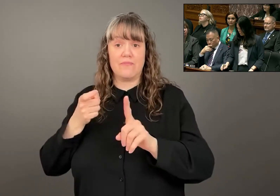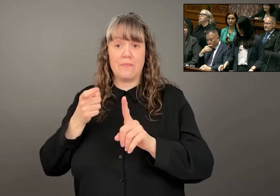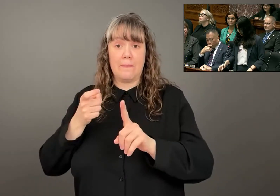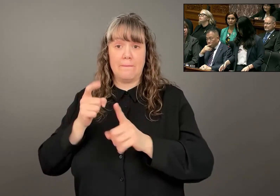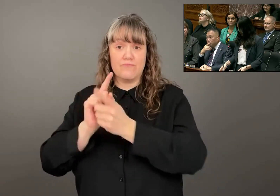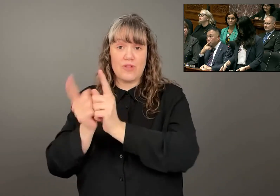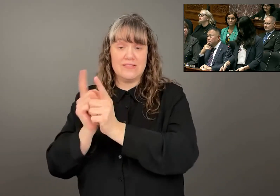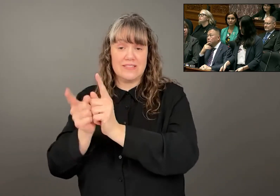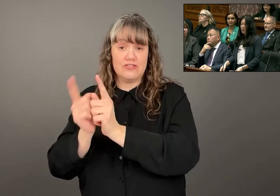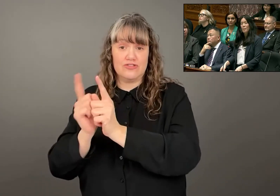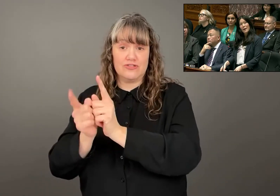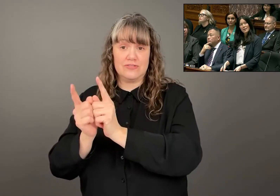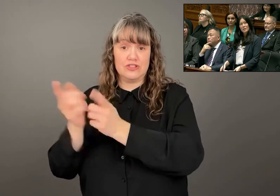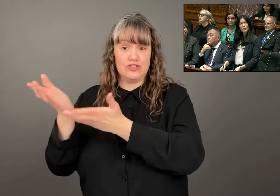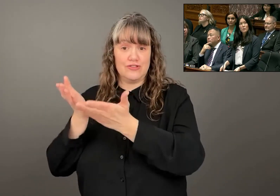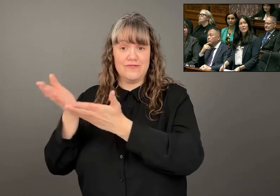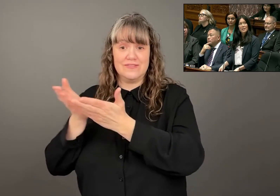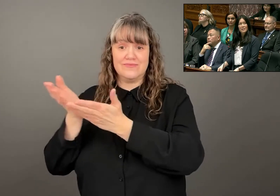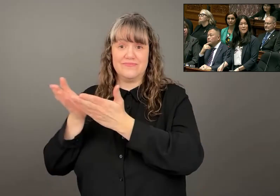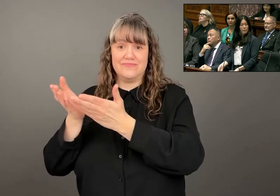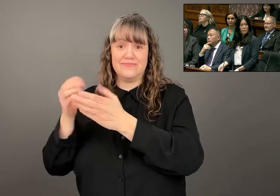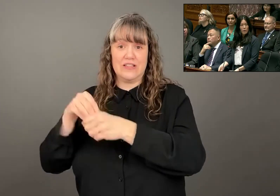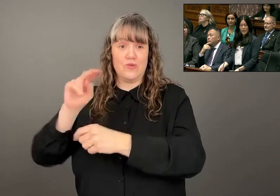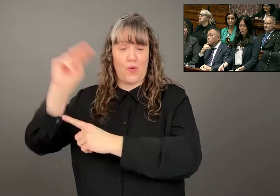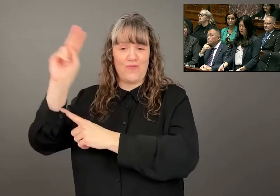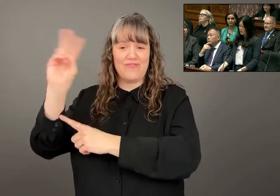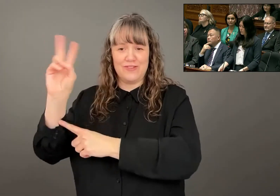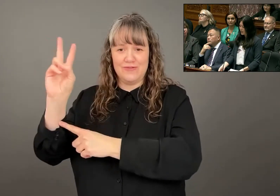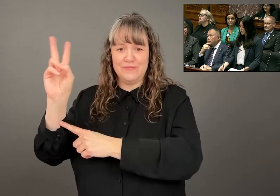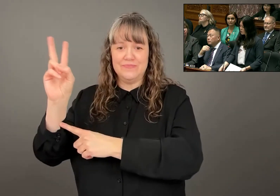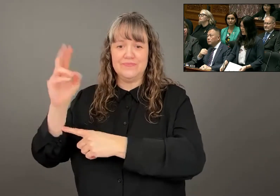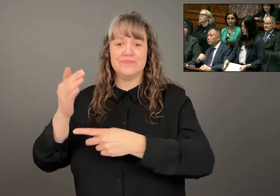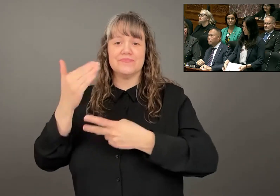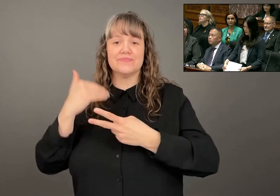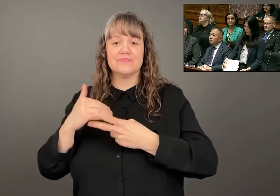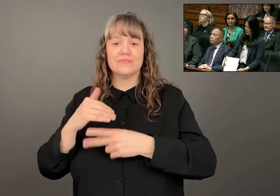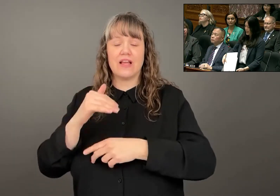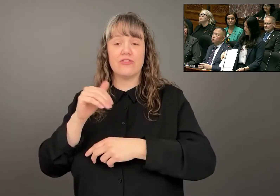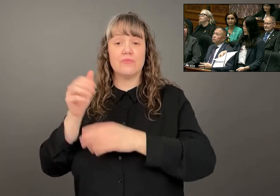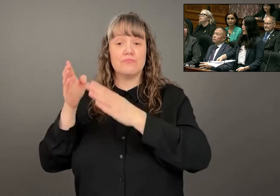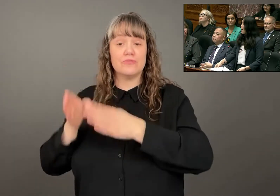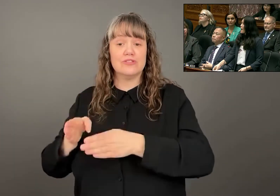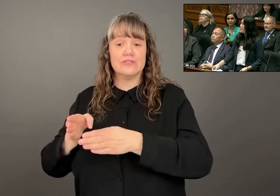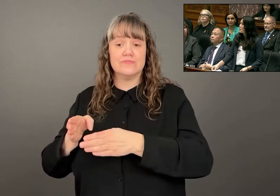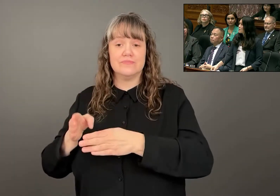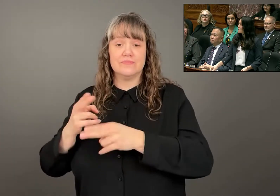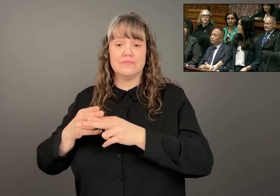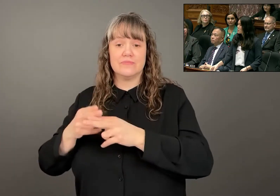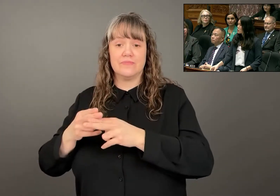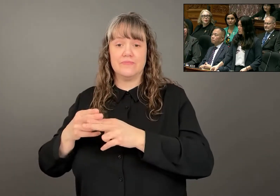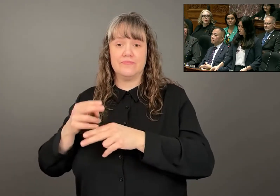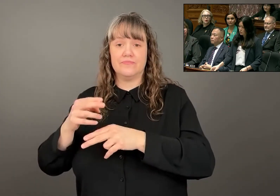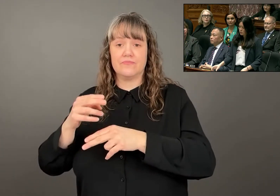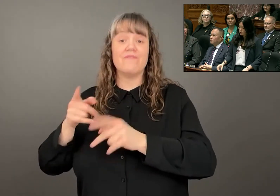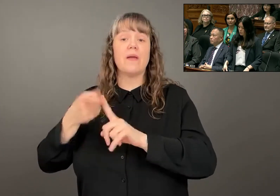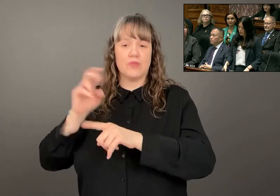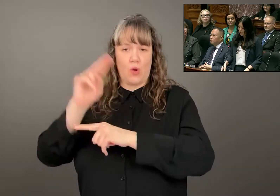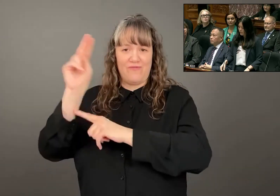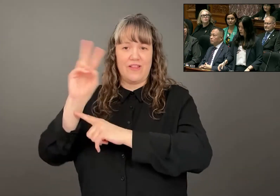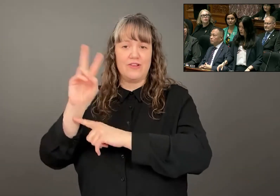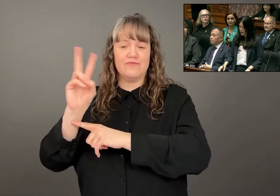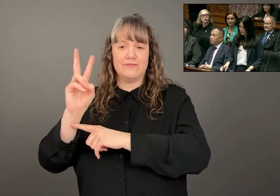also joined by Dorsa Mohabet, who is here from North Vancouver as well, shadowing me for the day. And in addition